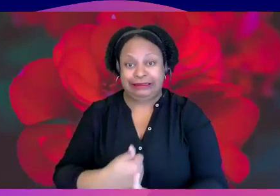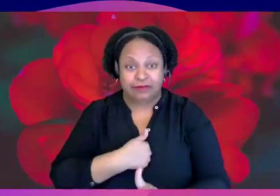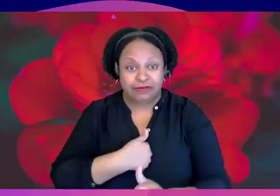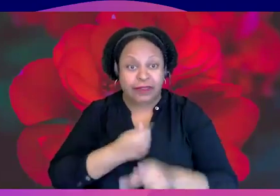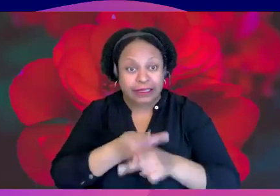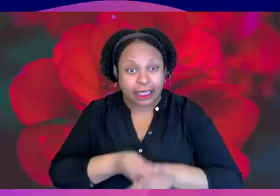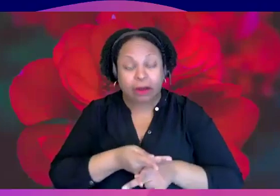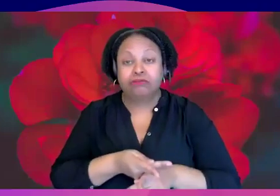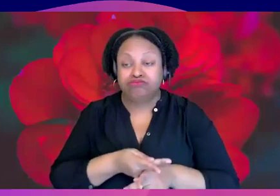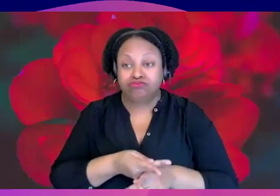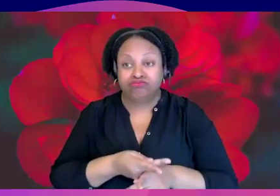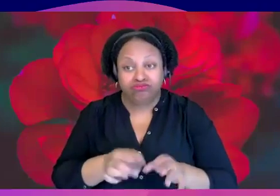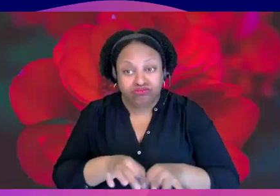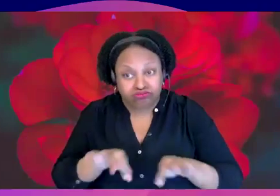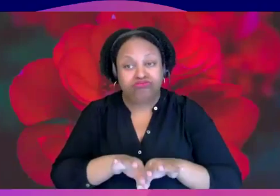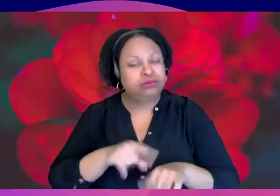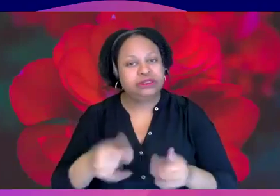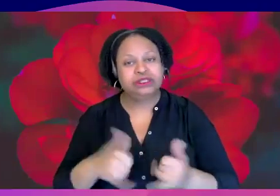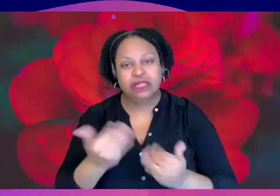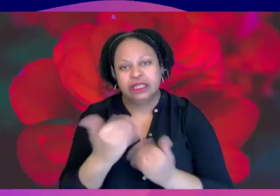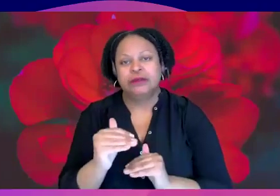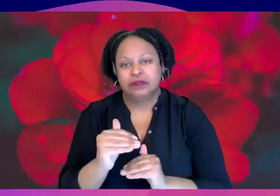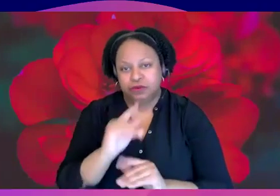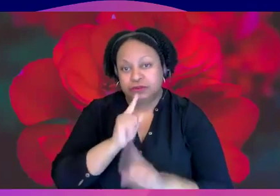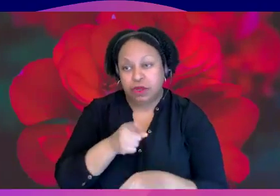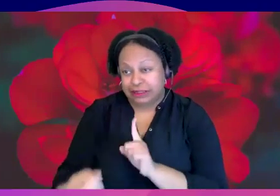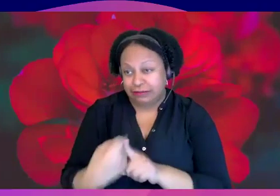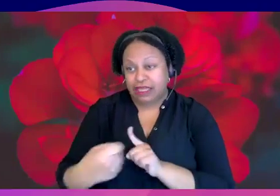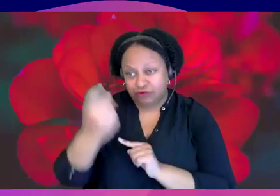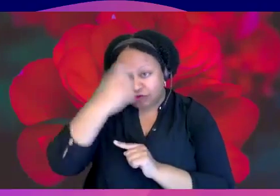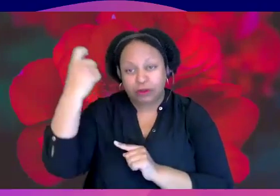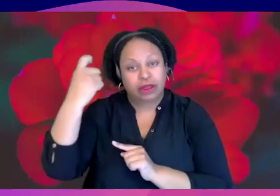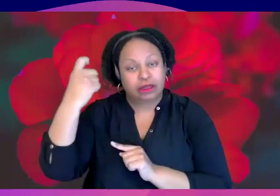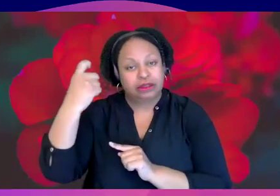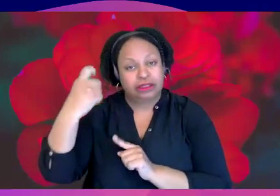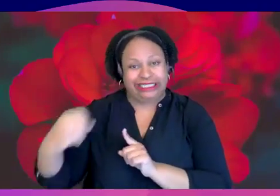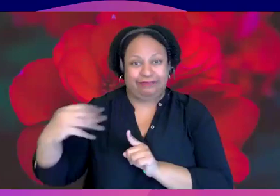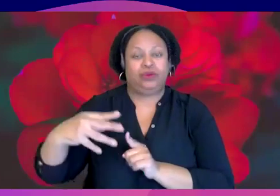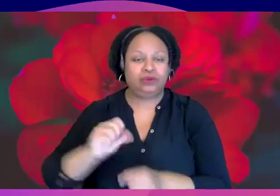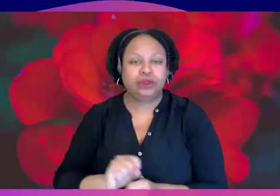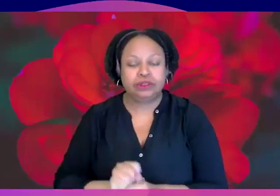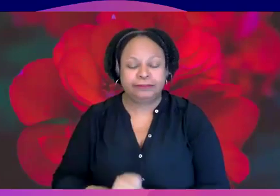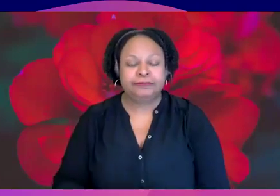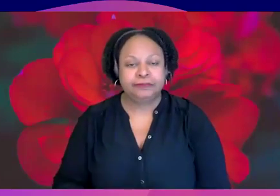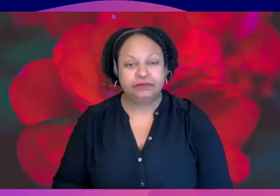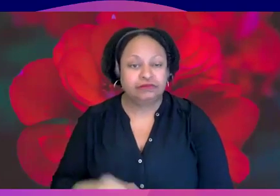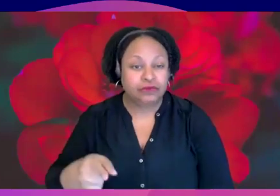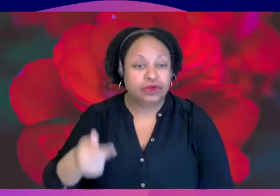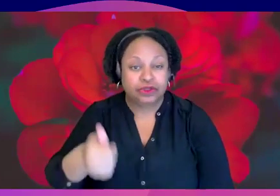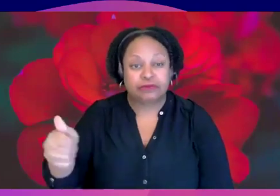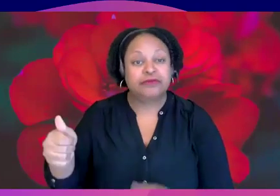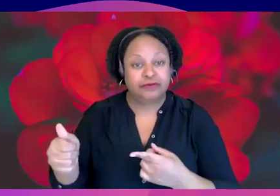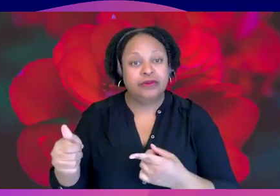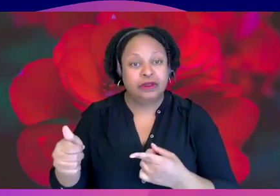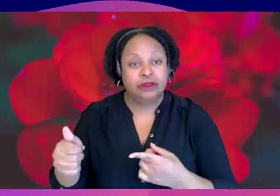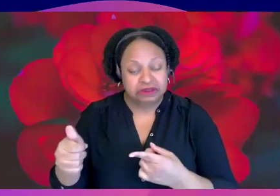while necessary, is a very limited response to the impacts of trauma-exposed work. You can be the poster child